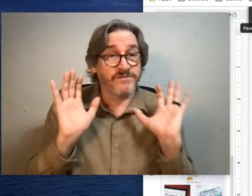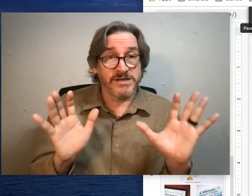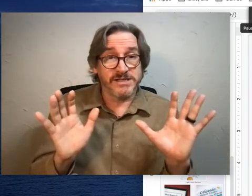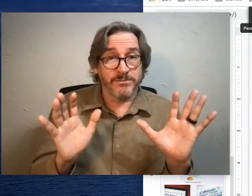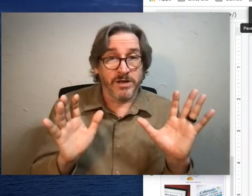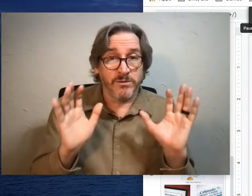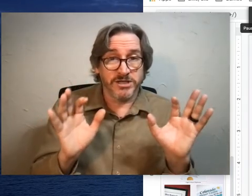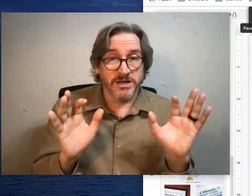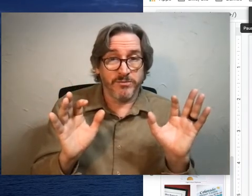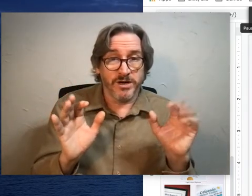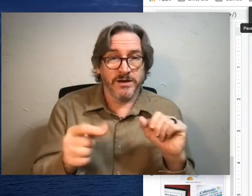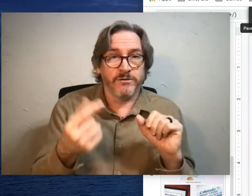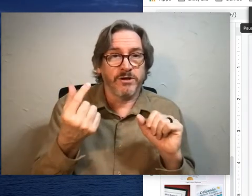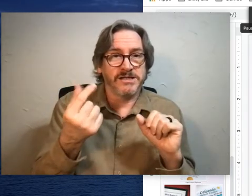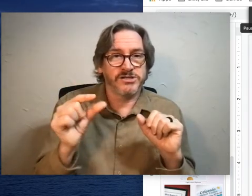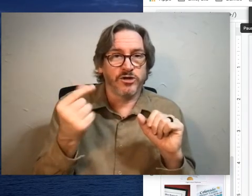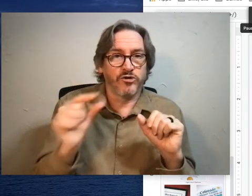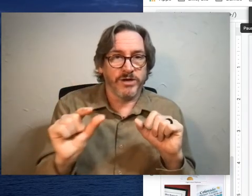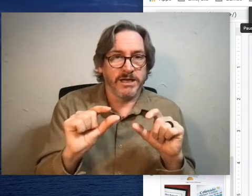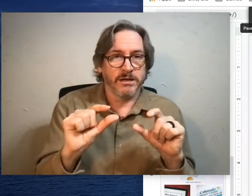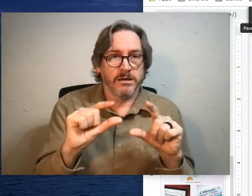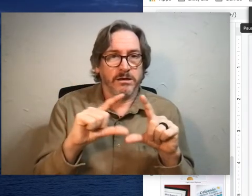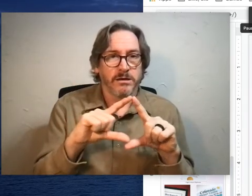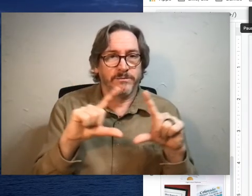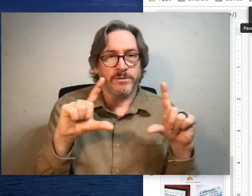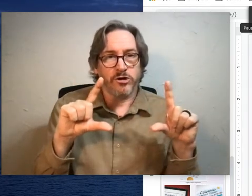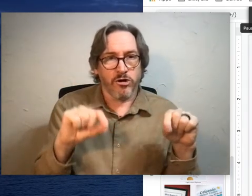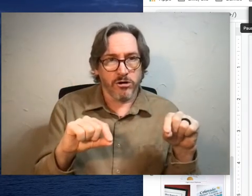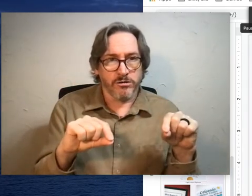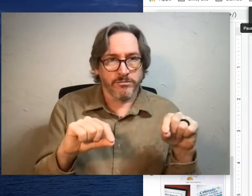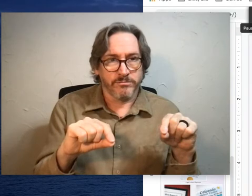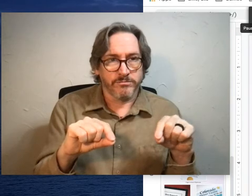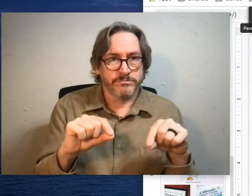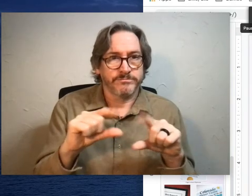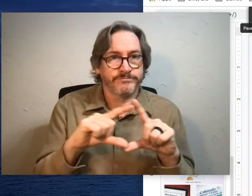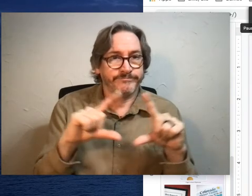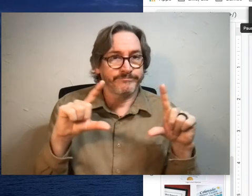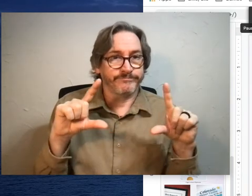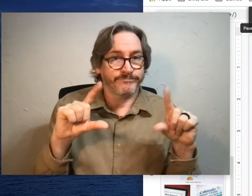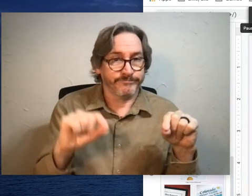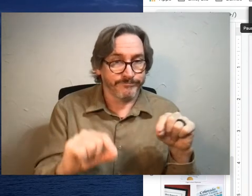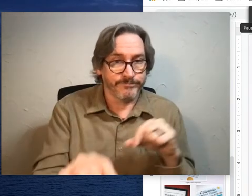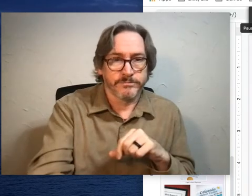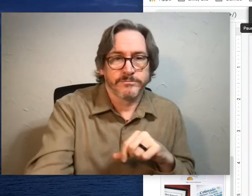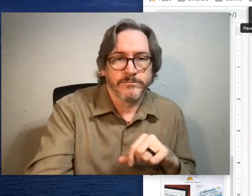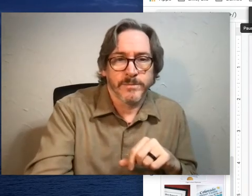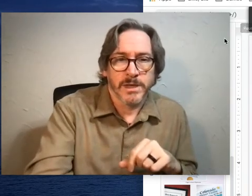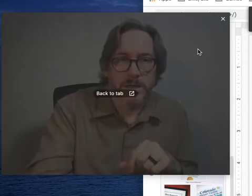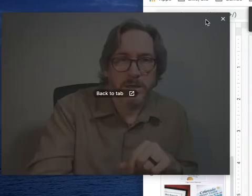It's very simple. I wish they had put it in. It's the green card.